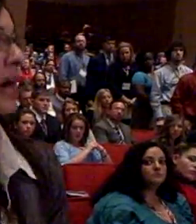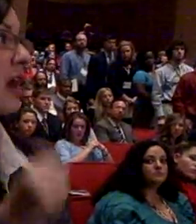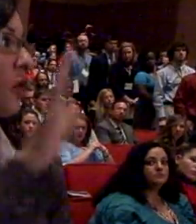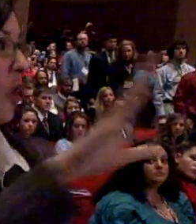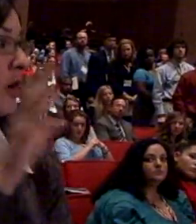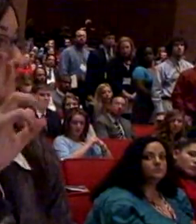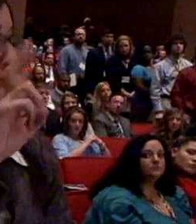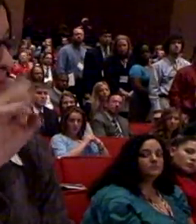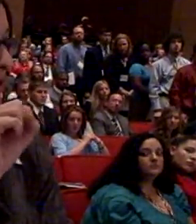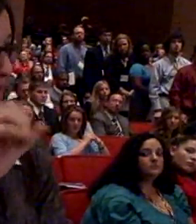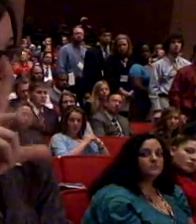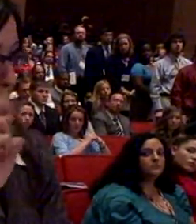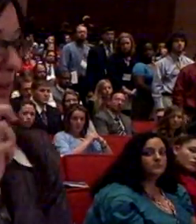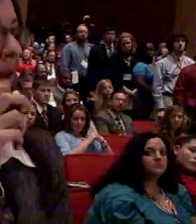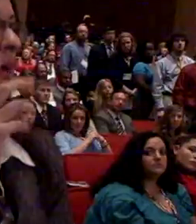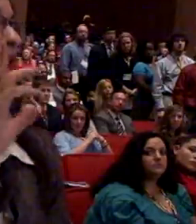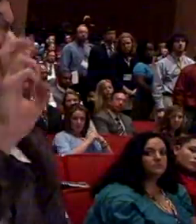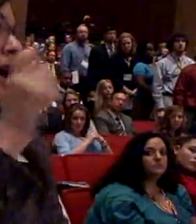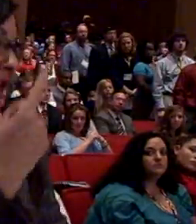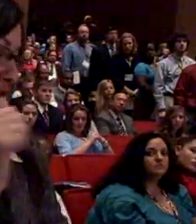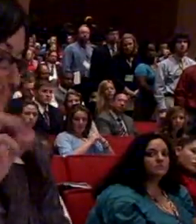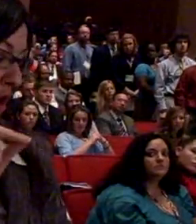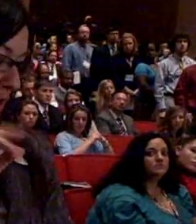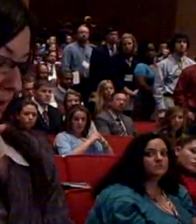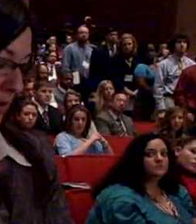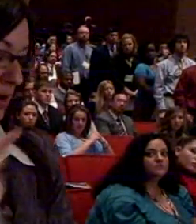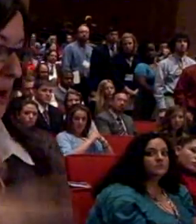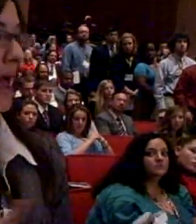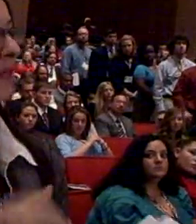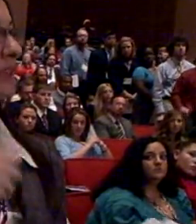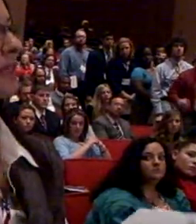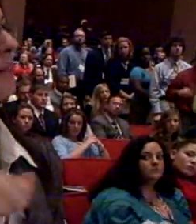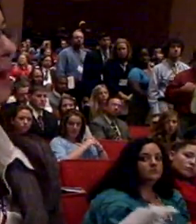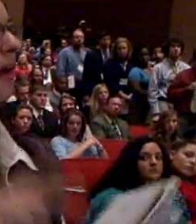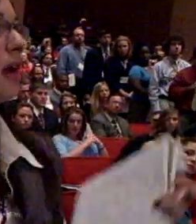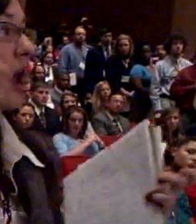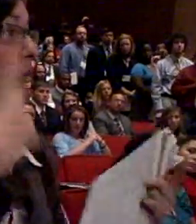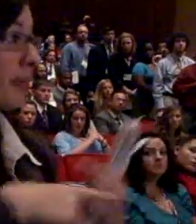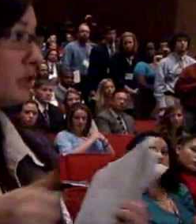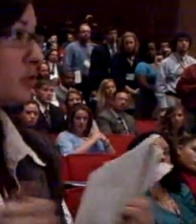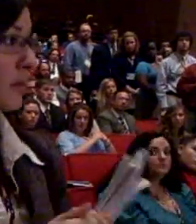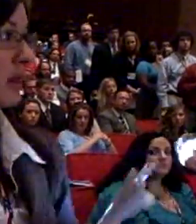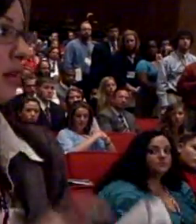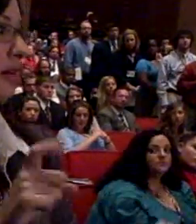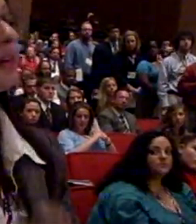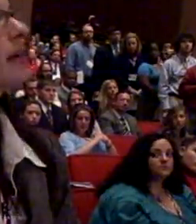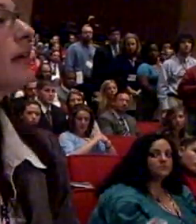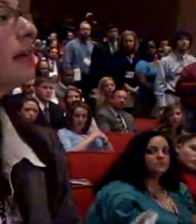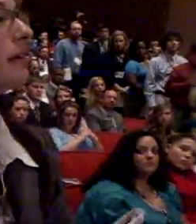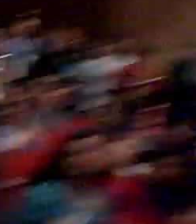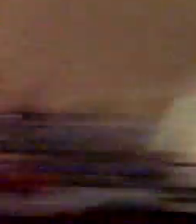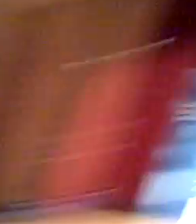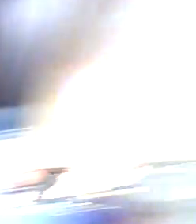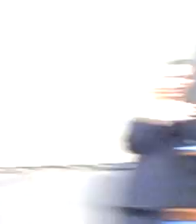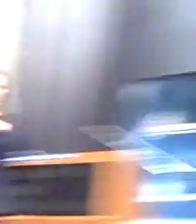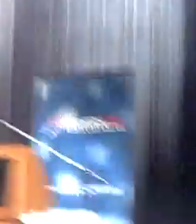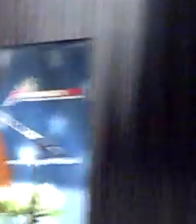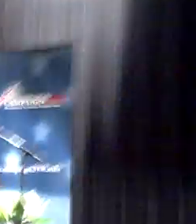impact you in terms of your resolve, or was it disillusioning in terms of America's ability to come